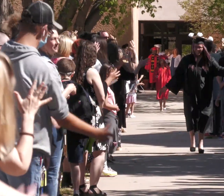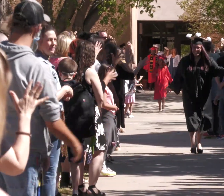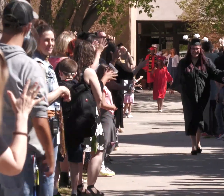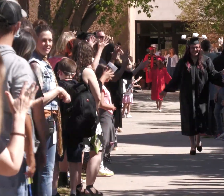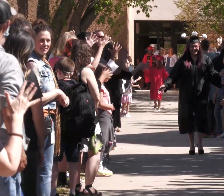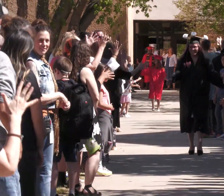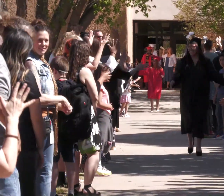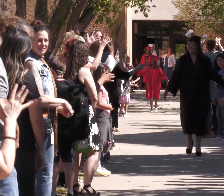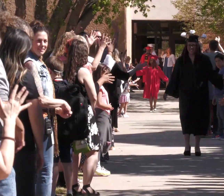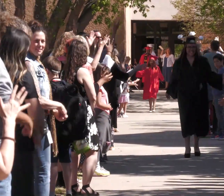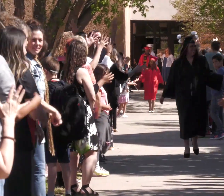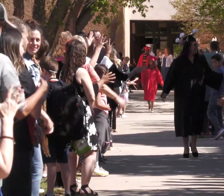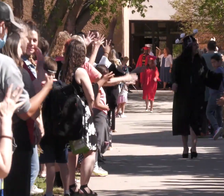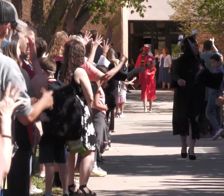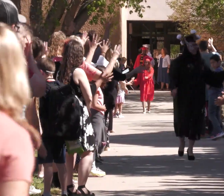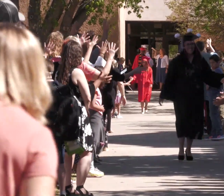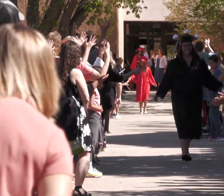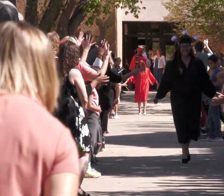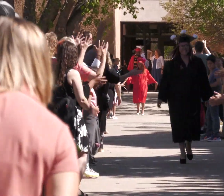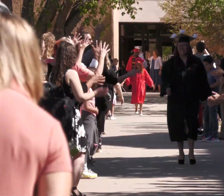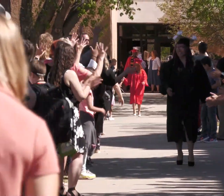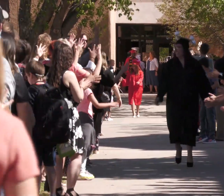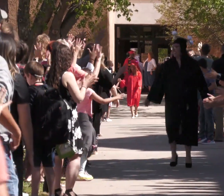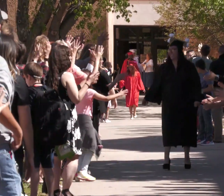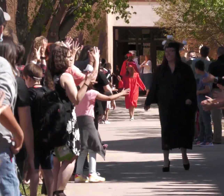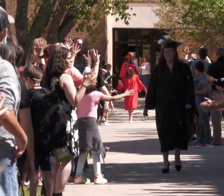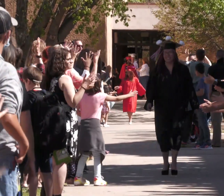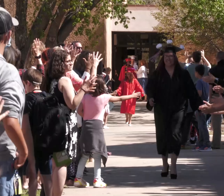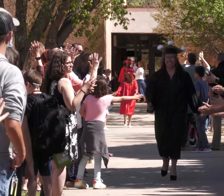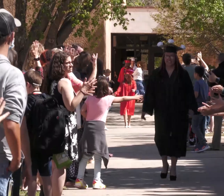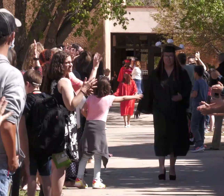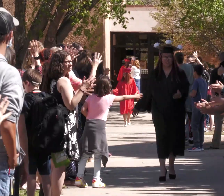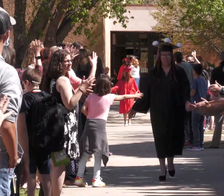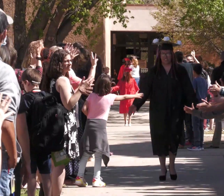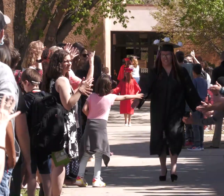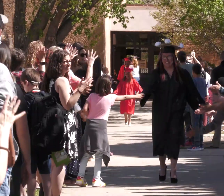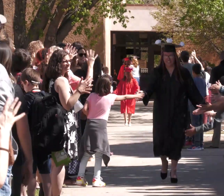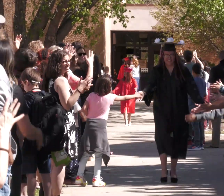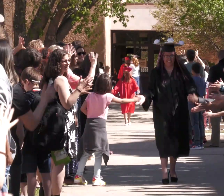Marie Padilla comes down the sidewalk walking.